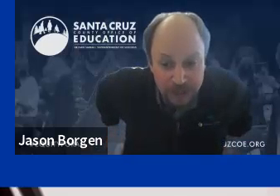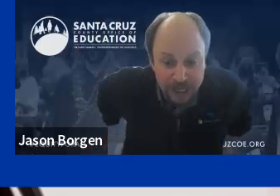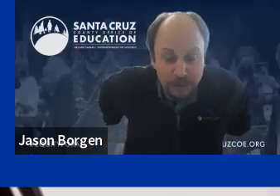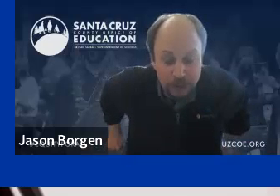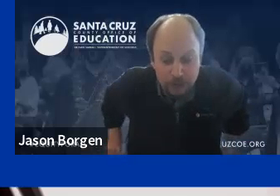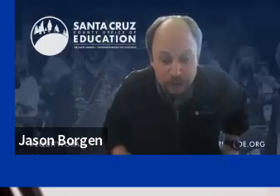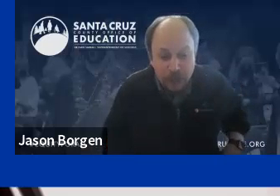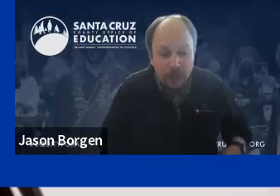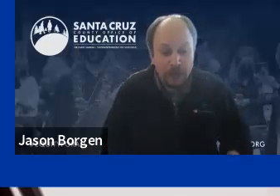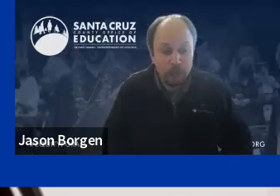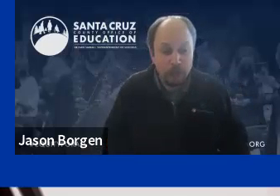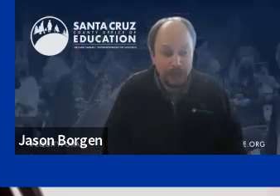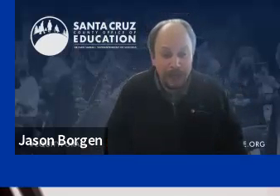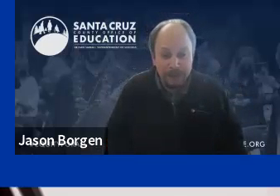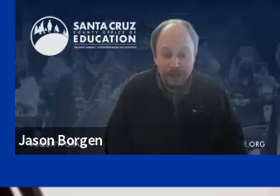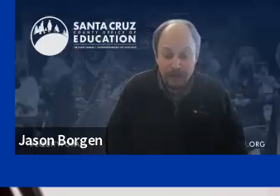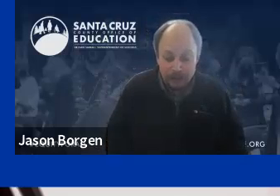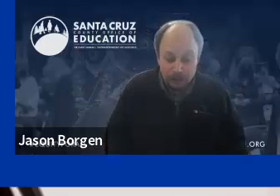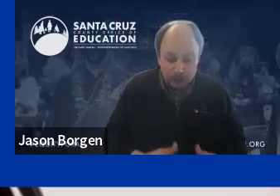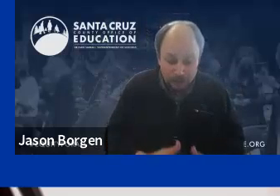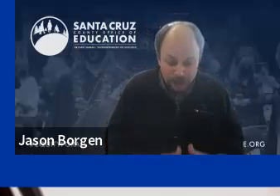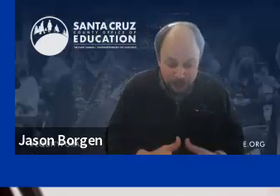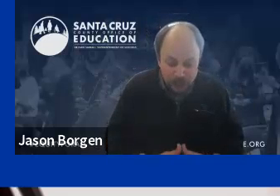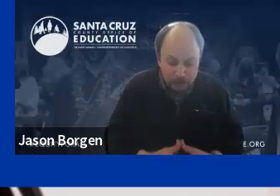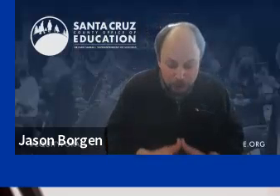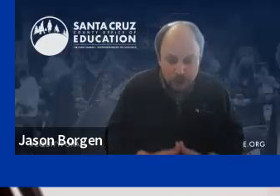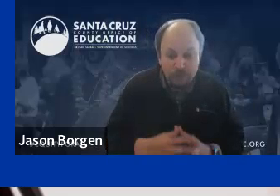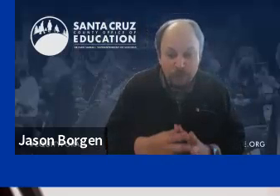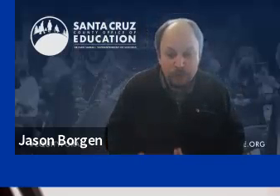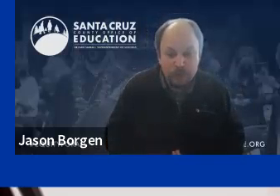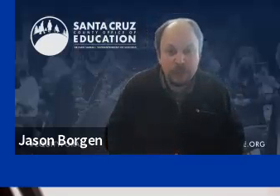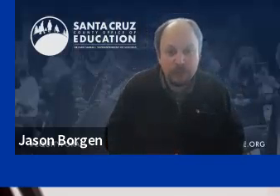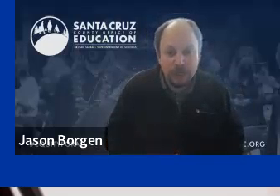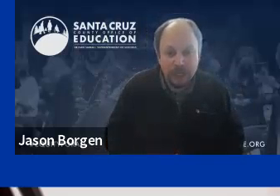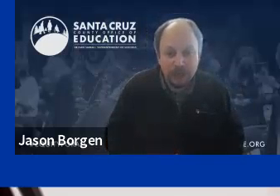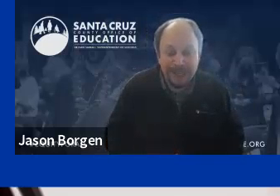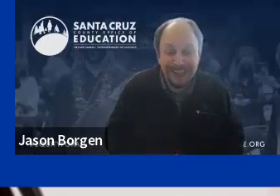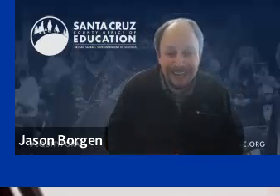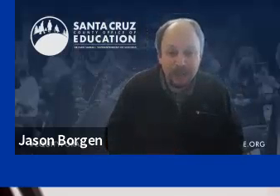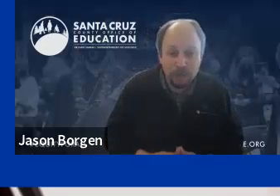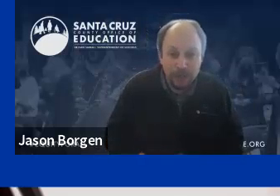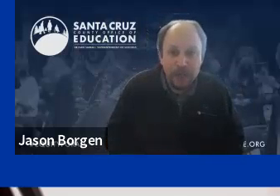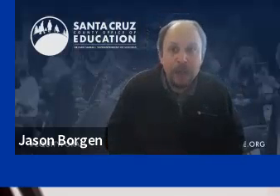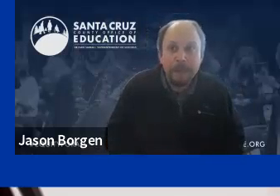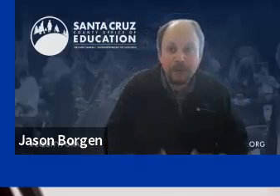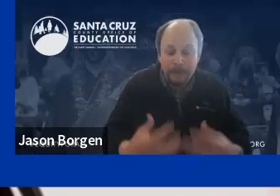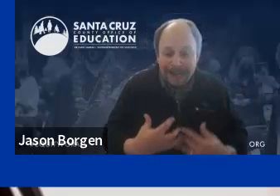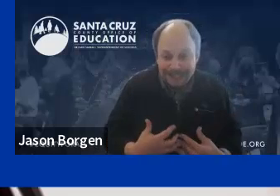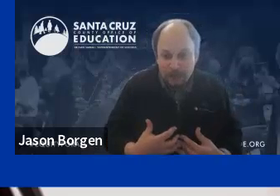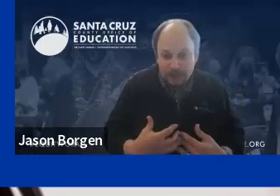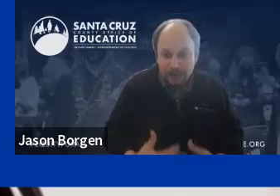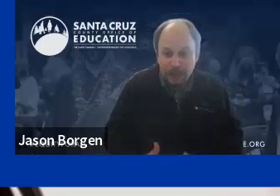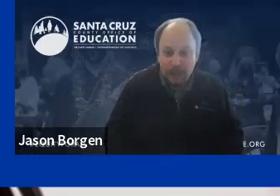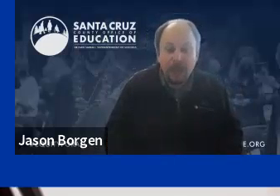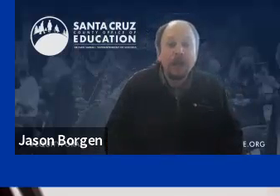strategies over the next few years. So we're really happy, and there's a big push for those districts and those LEAs to really build